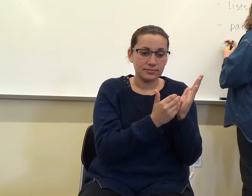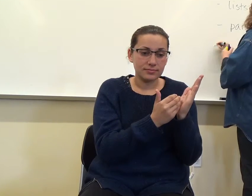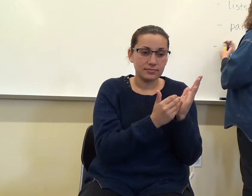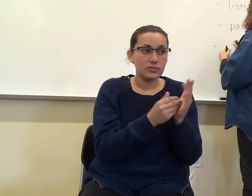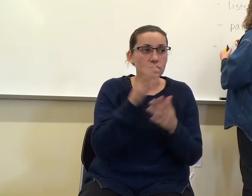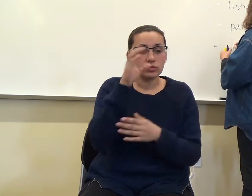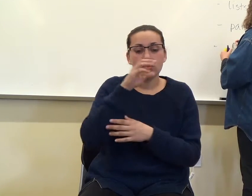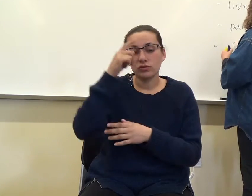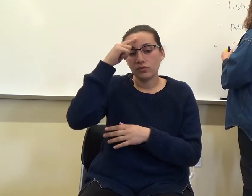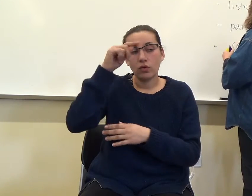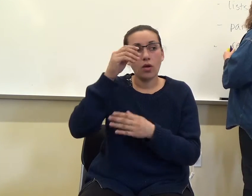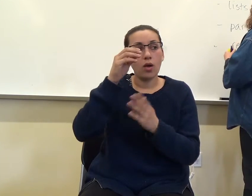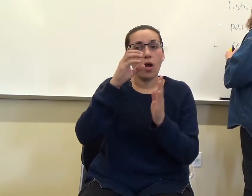parts.